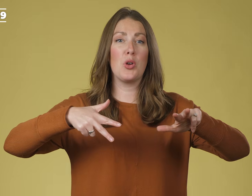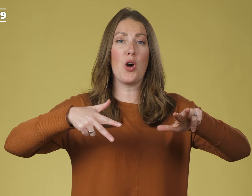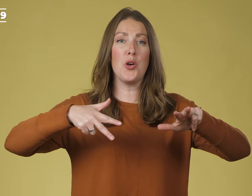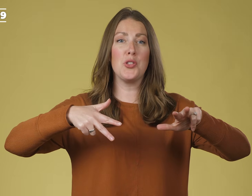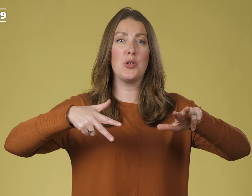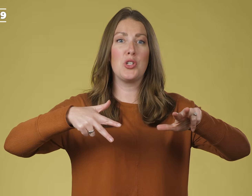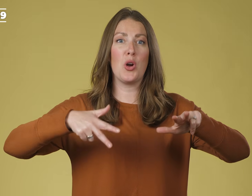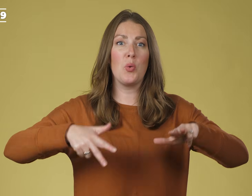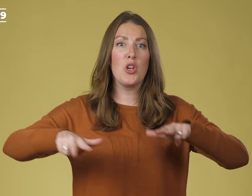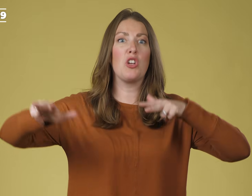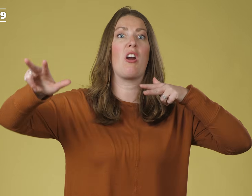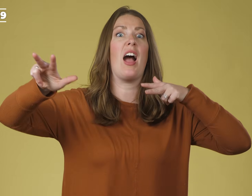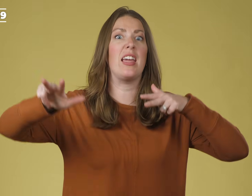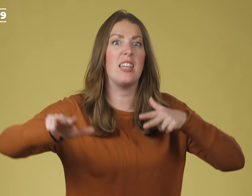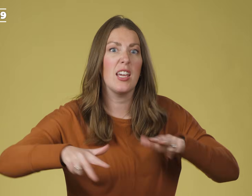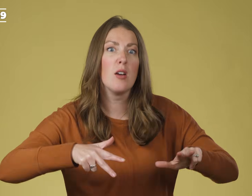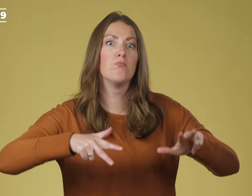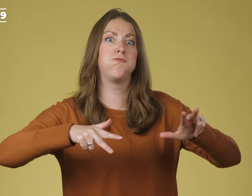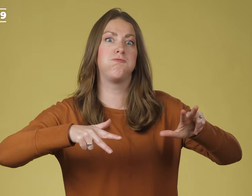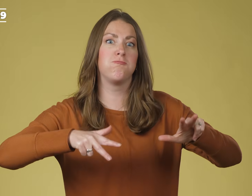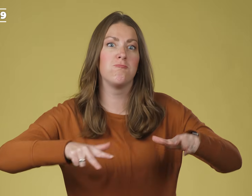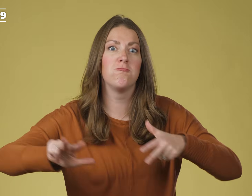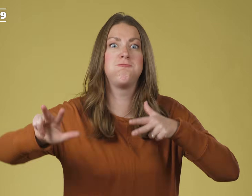could also show you're hiking,